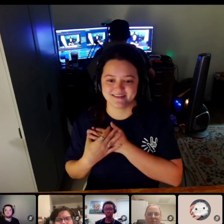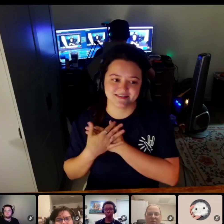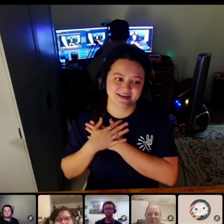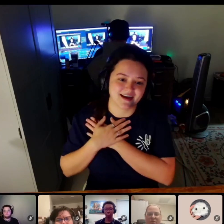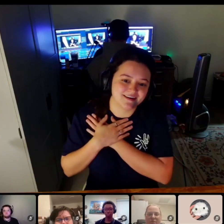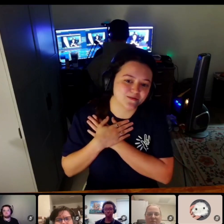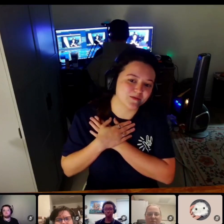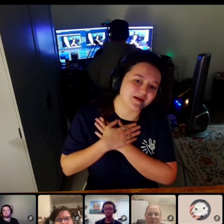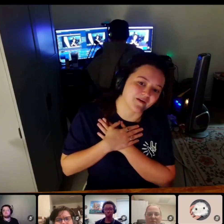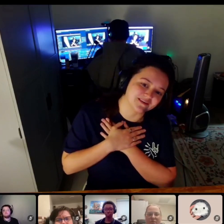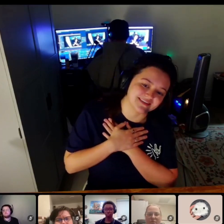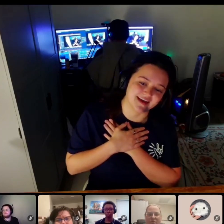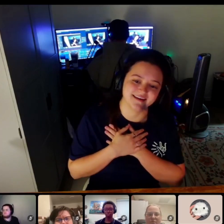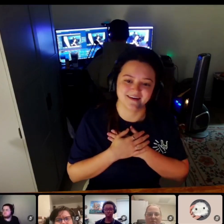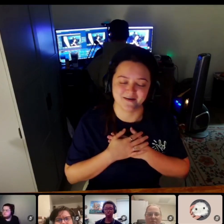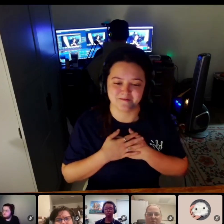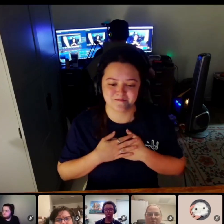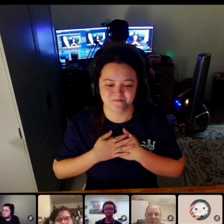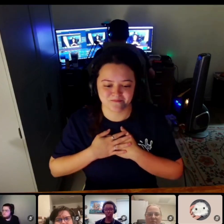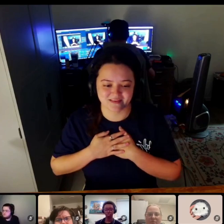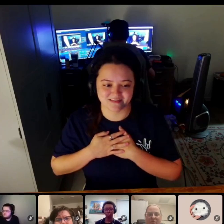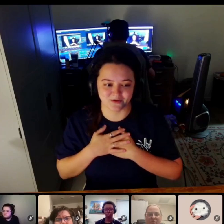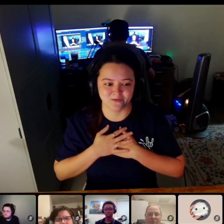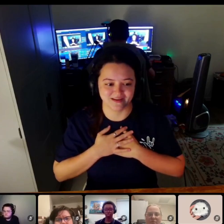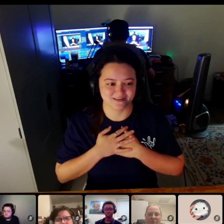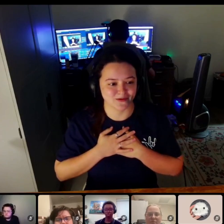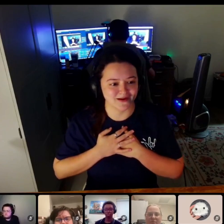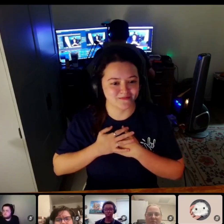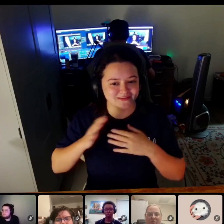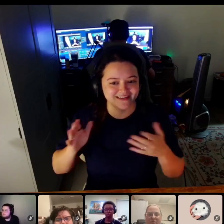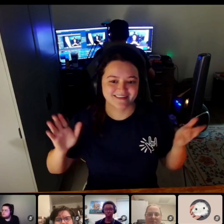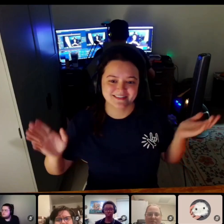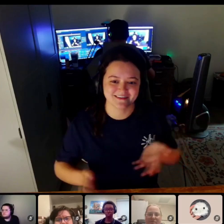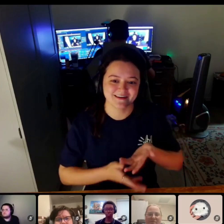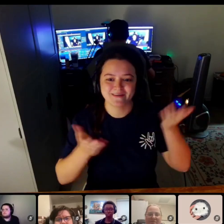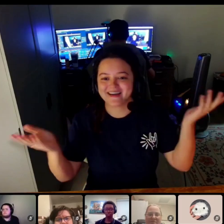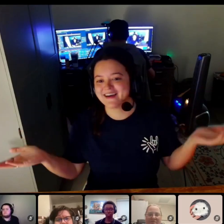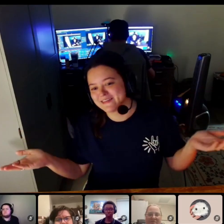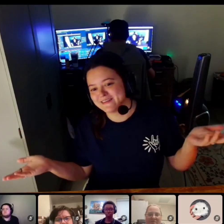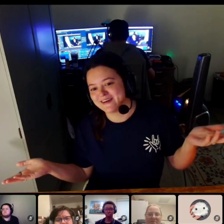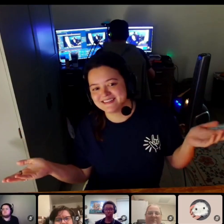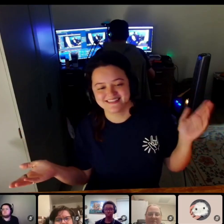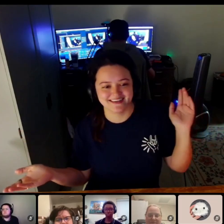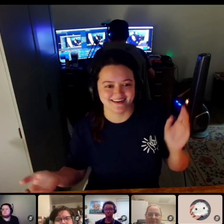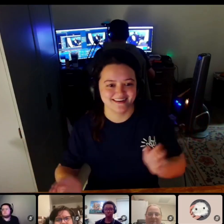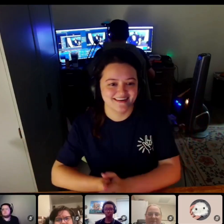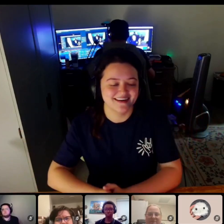is kind of where my heart's at. So that is why I'm here sharing what I can with you guys today.